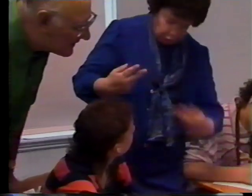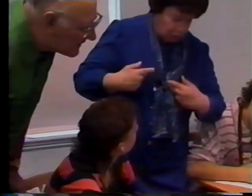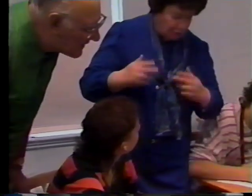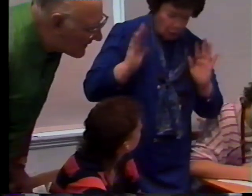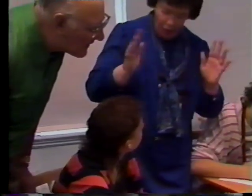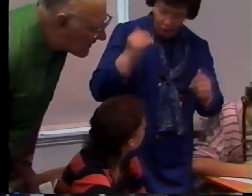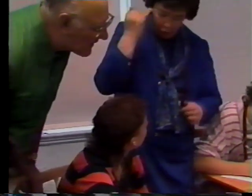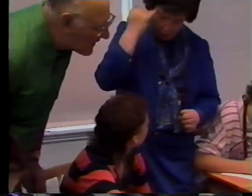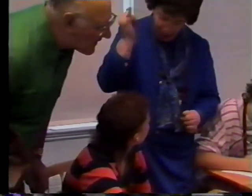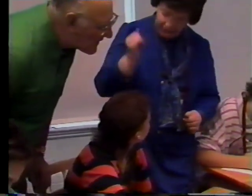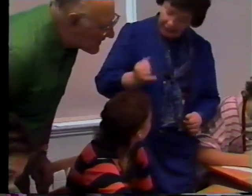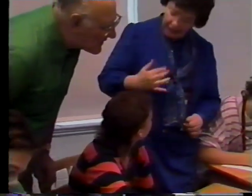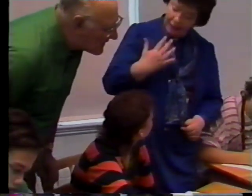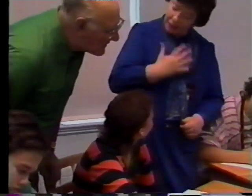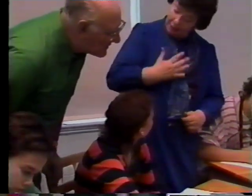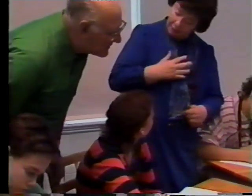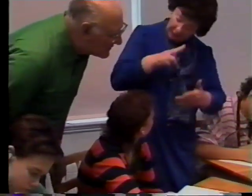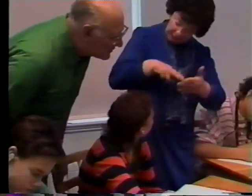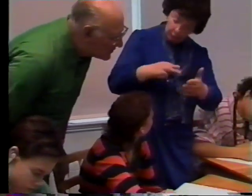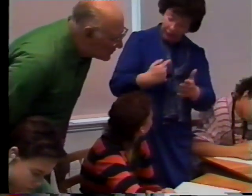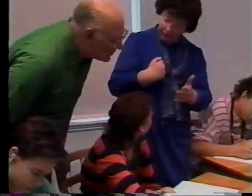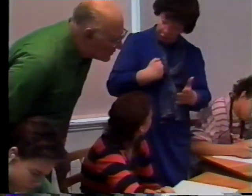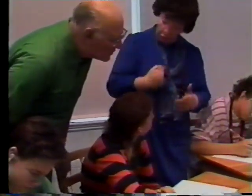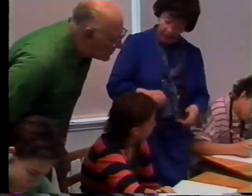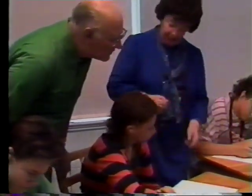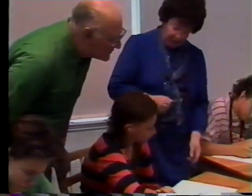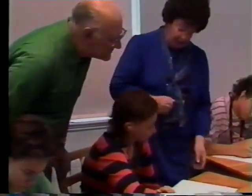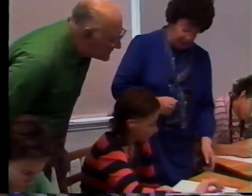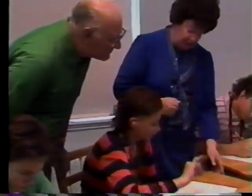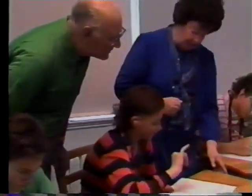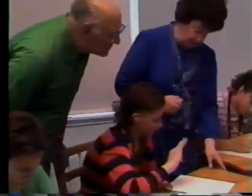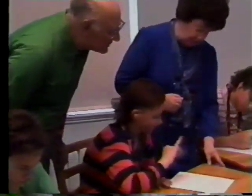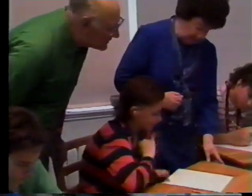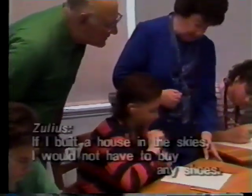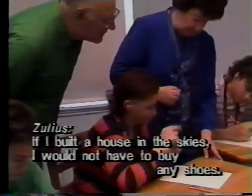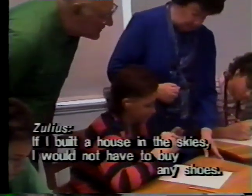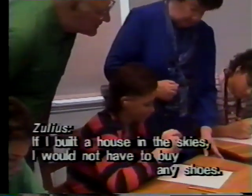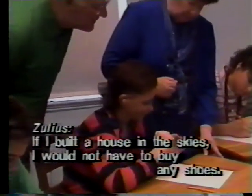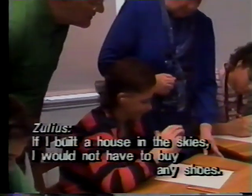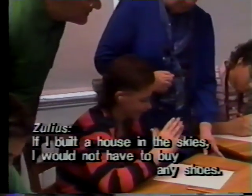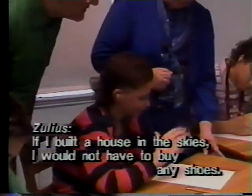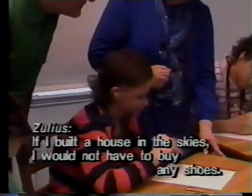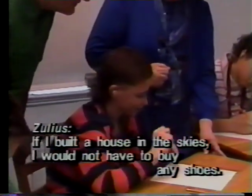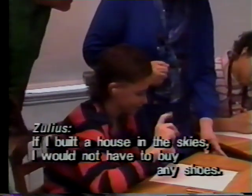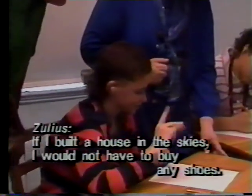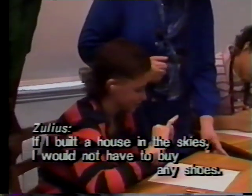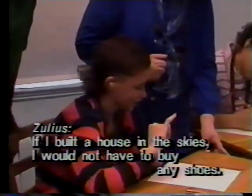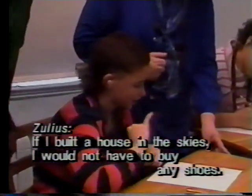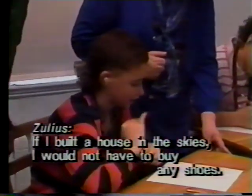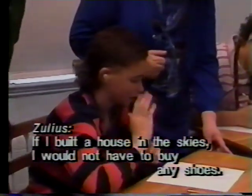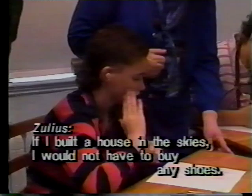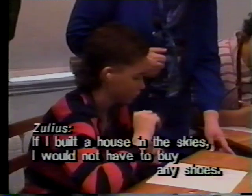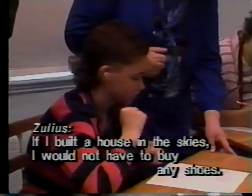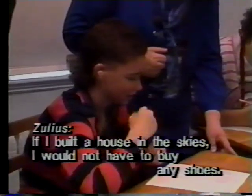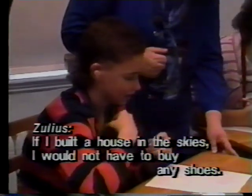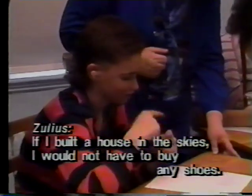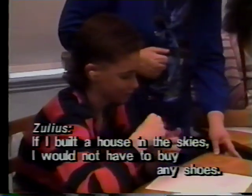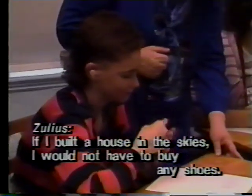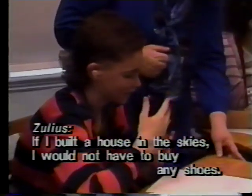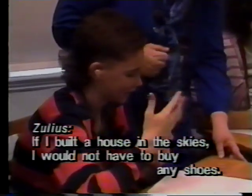you have a wonderful idea. Please read it to me. If I build a house in the sky, I will not have to buy